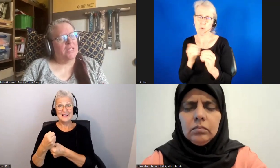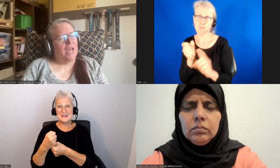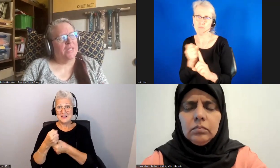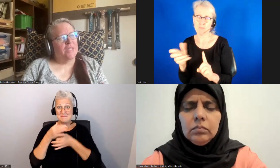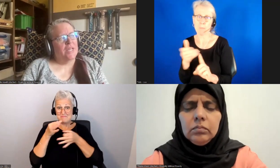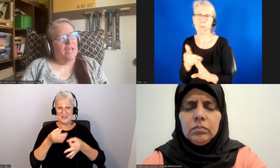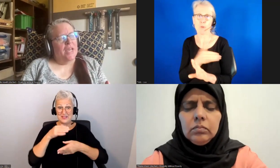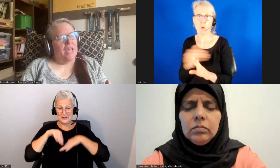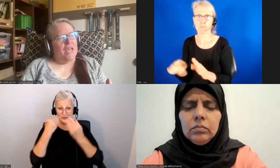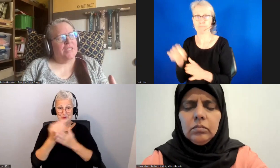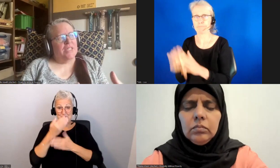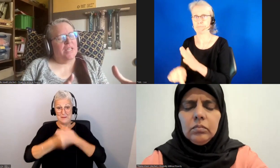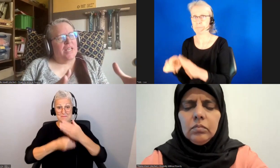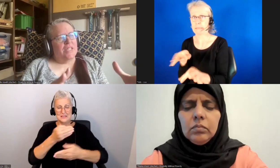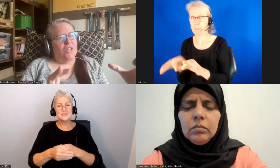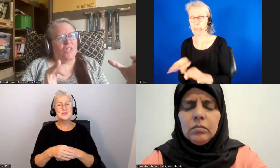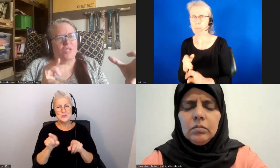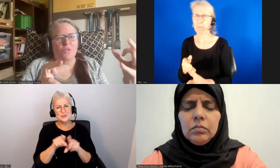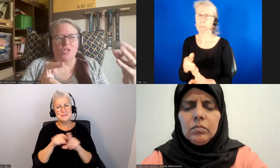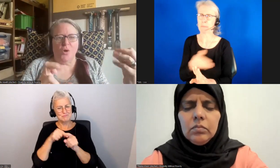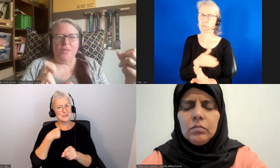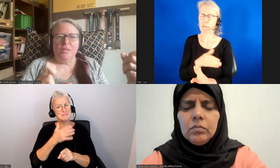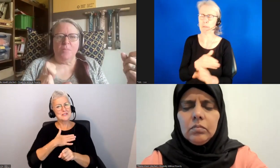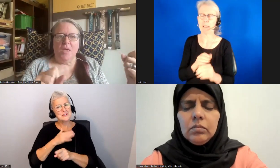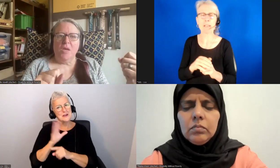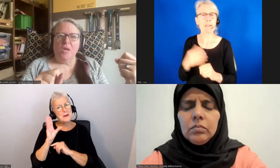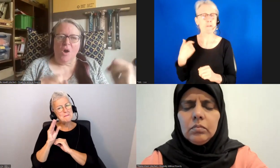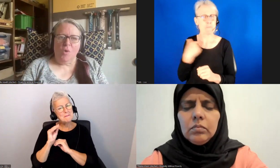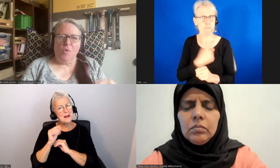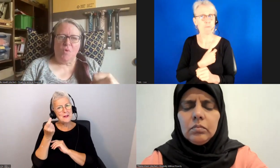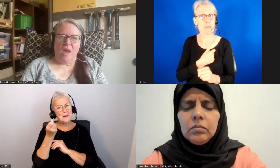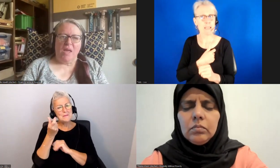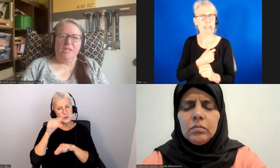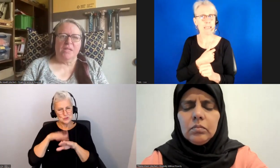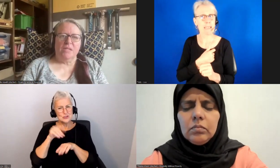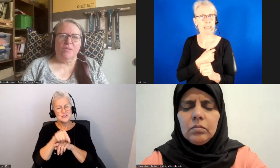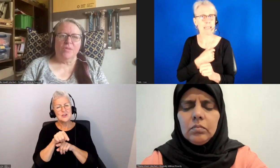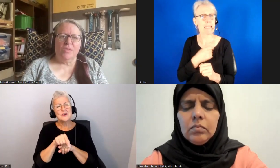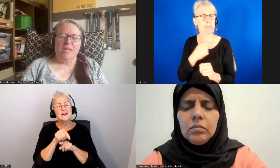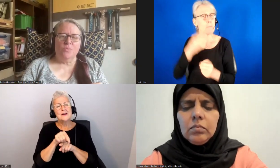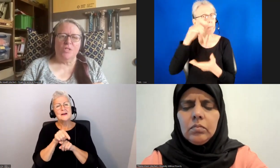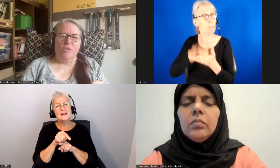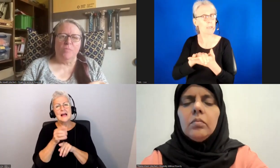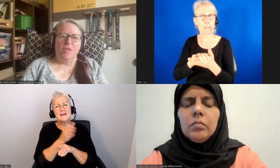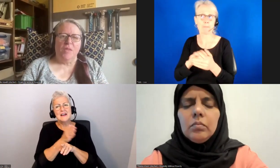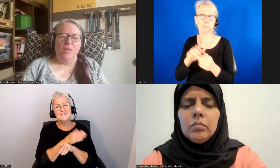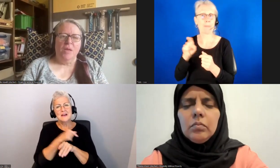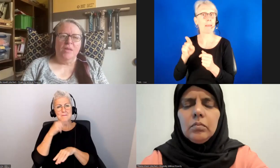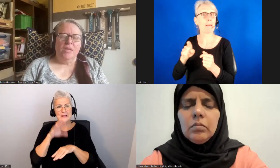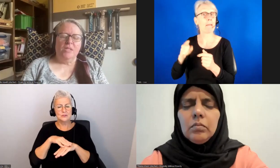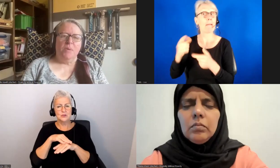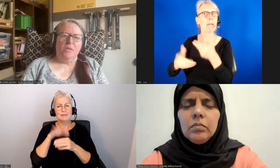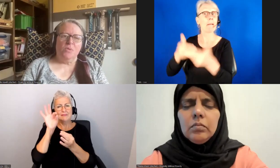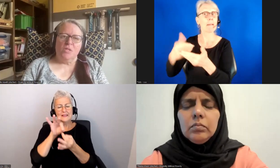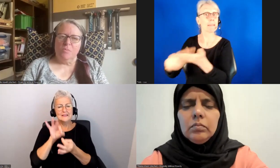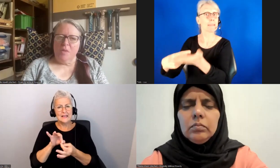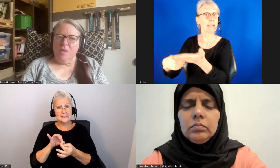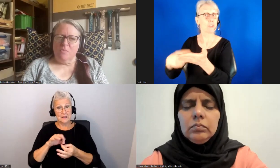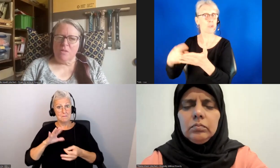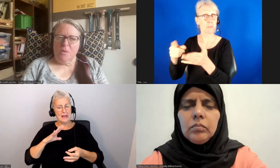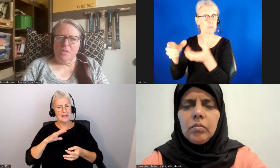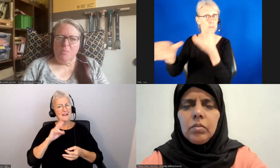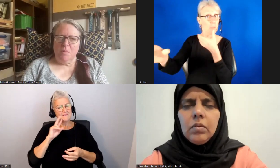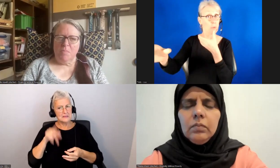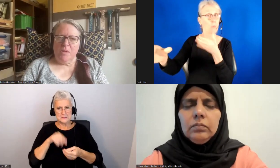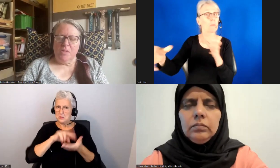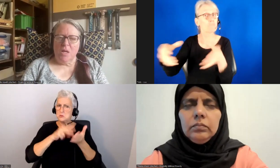into the details, is that it was going to be co-created, that this bill was something